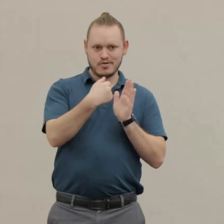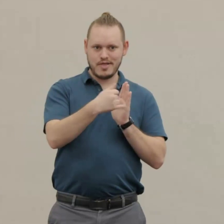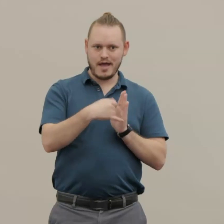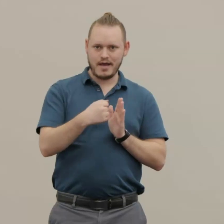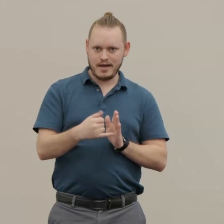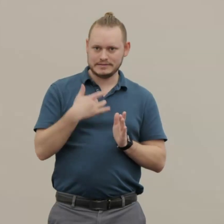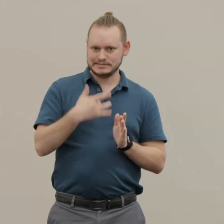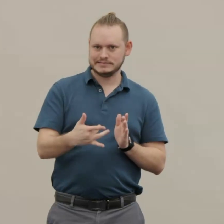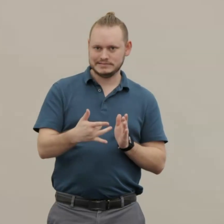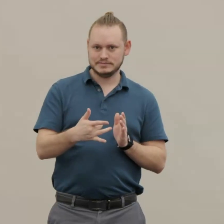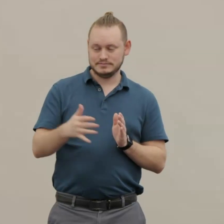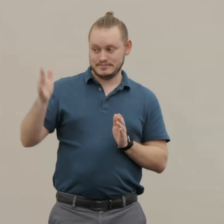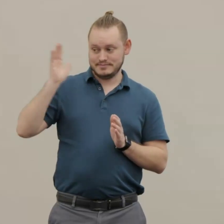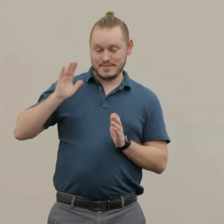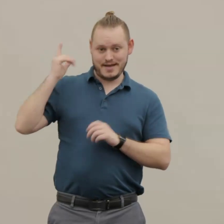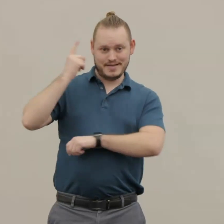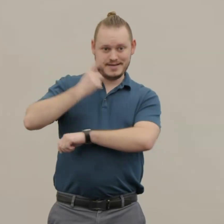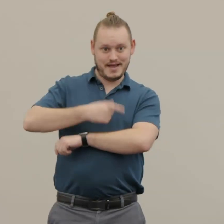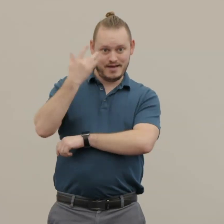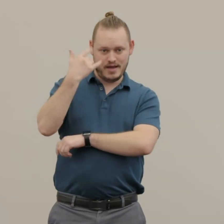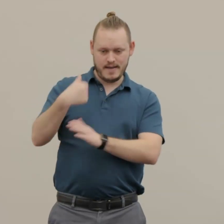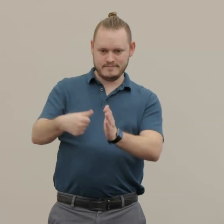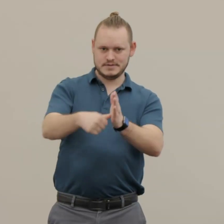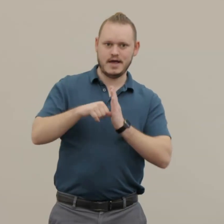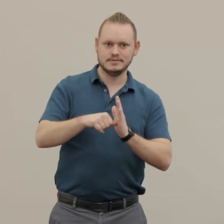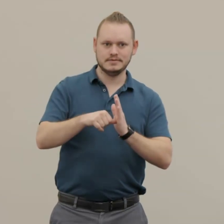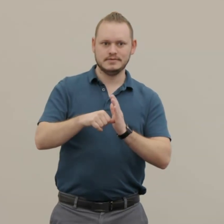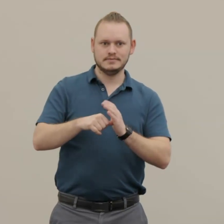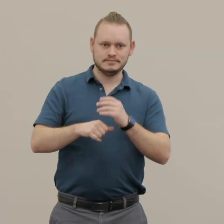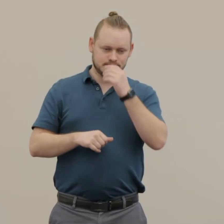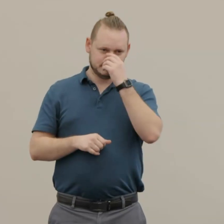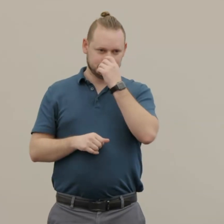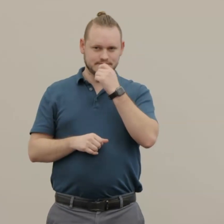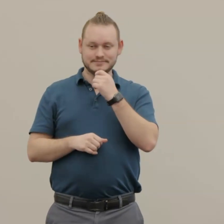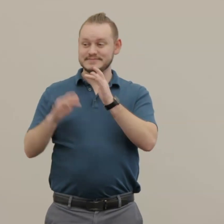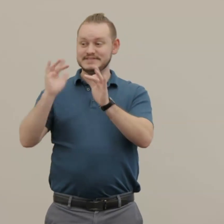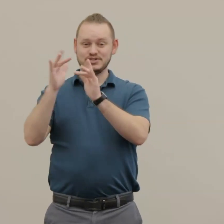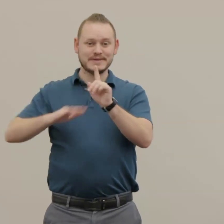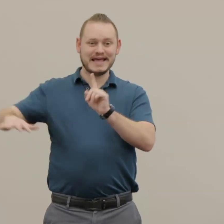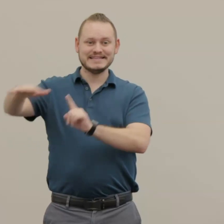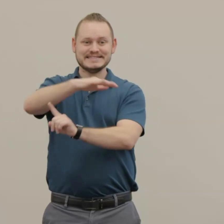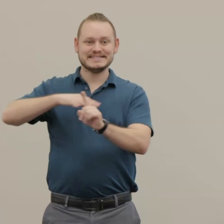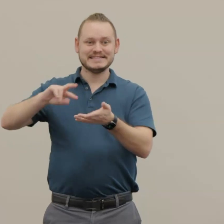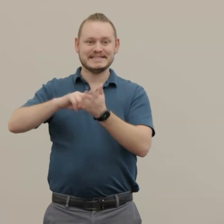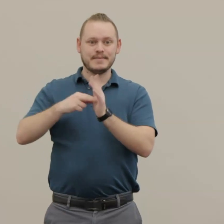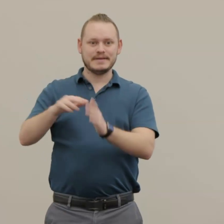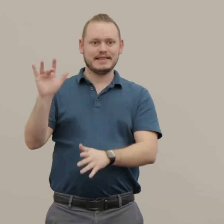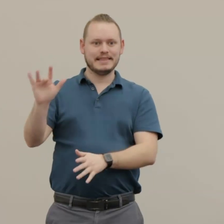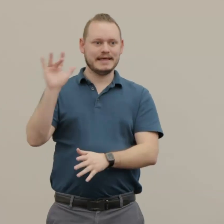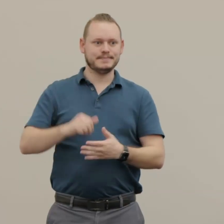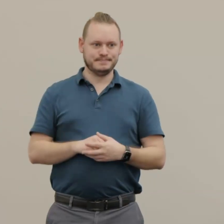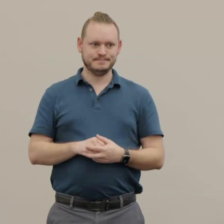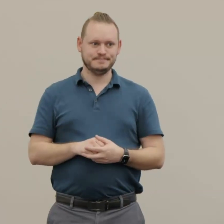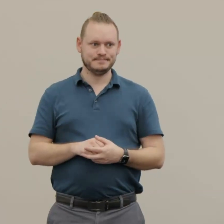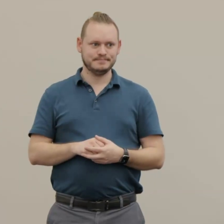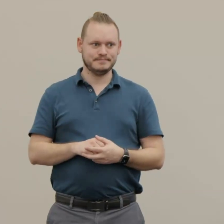things back in the day to emphasize. But in the digital space, that means link. And it's